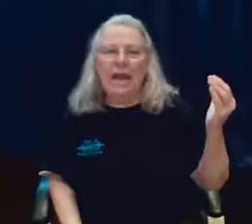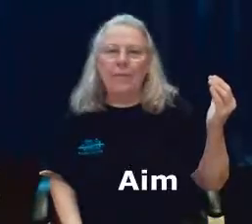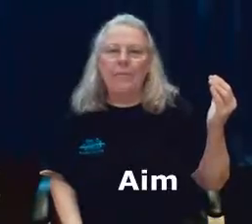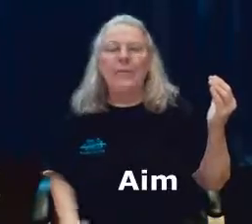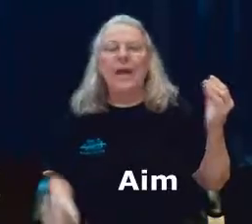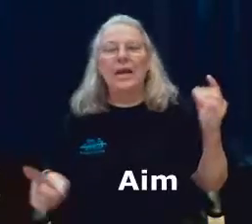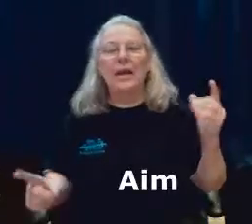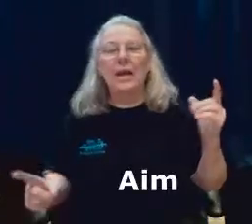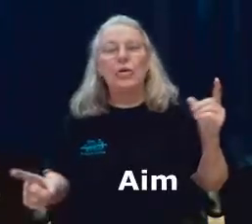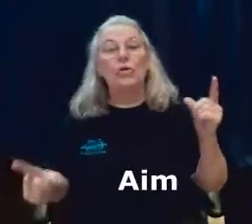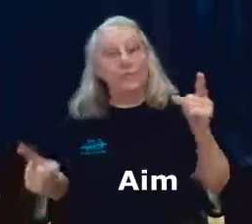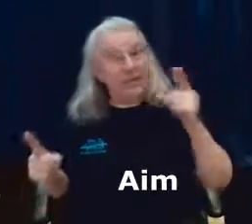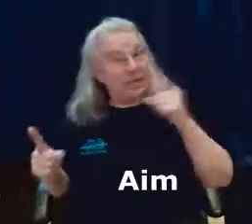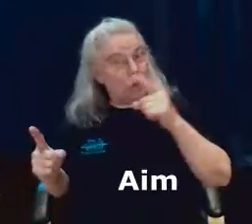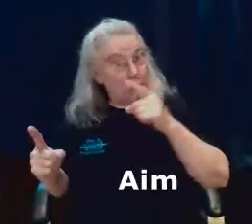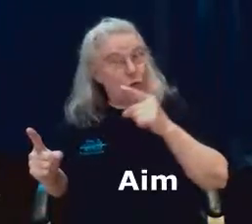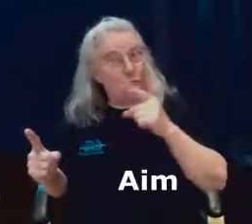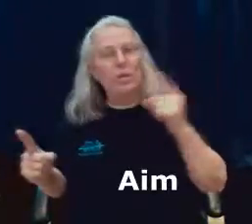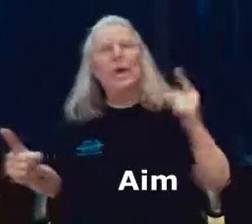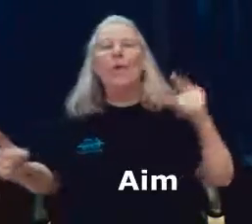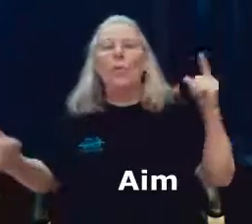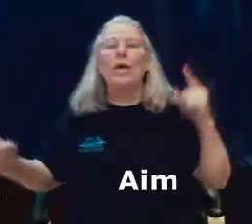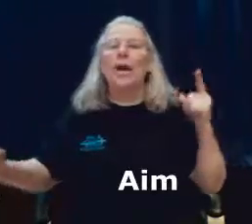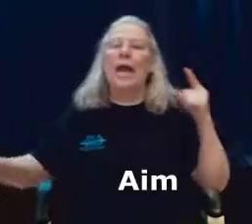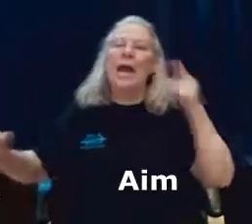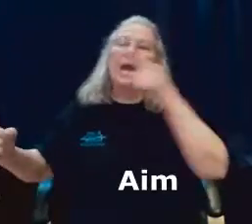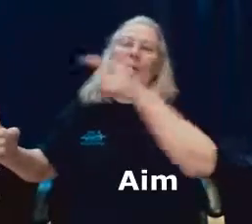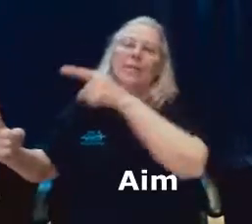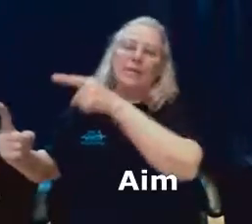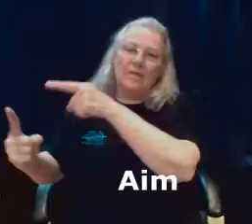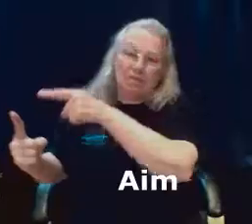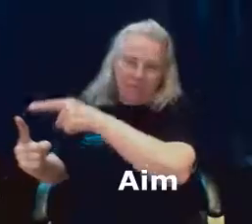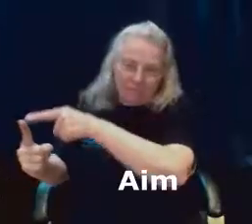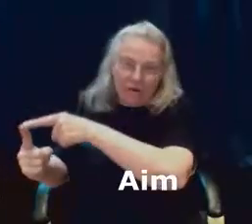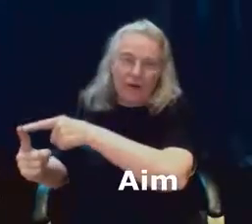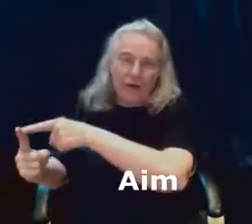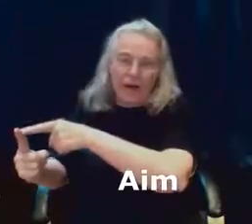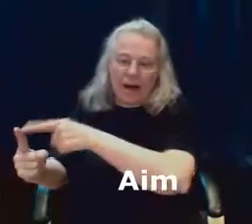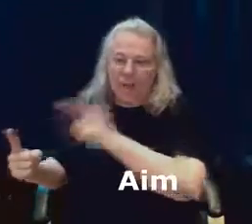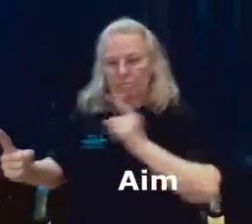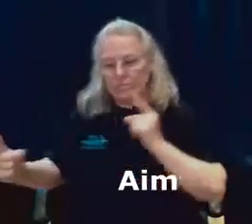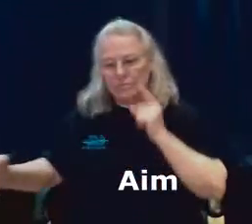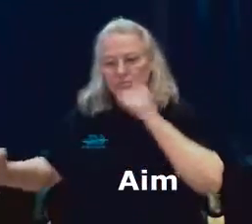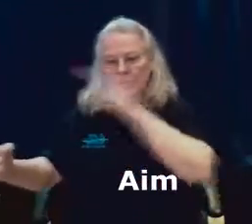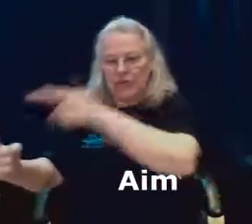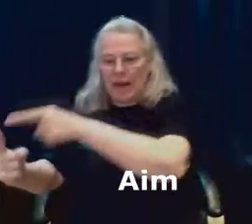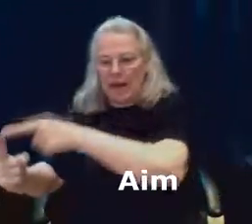Aim, and again you've seen the two. Well, aim is a little farther out to aim